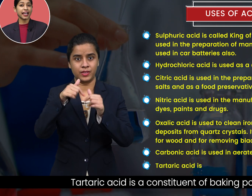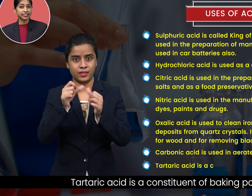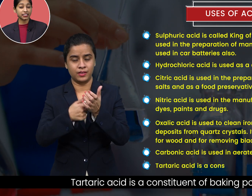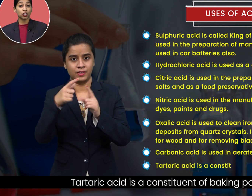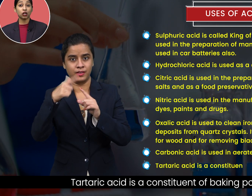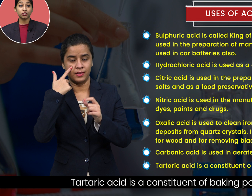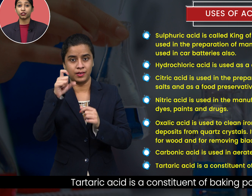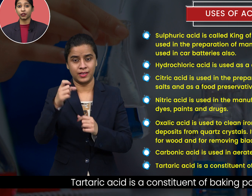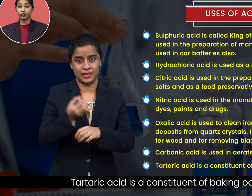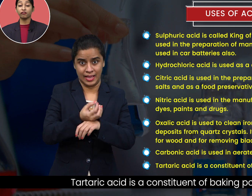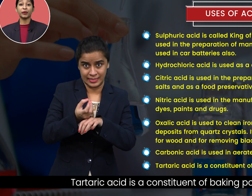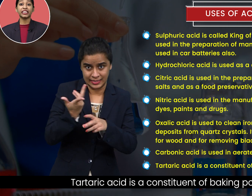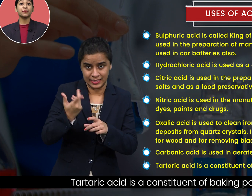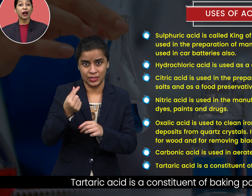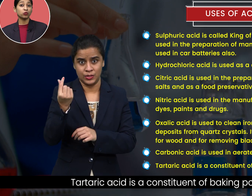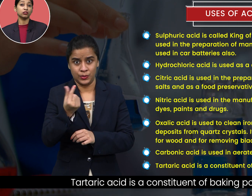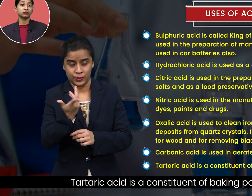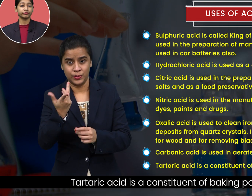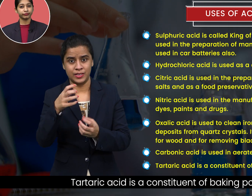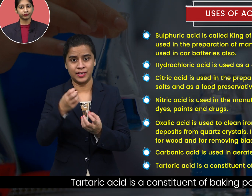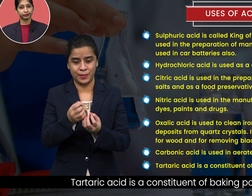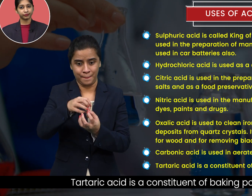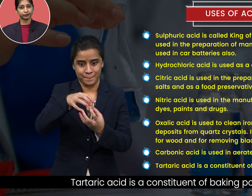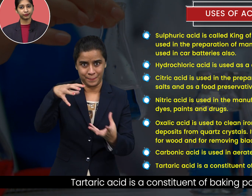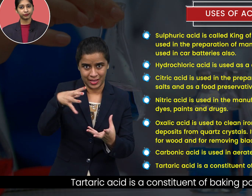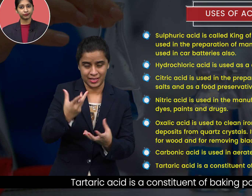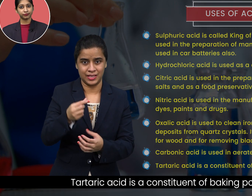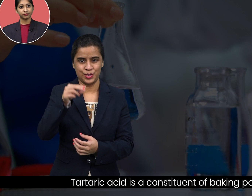Tartaric acid is a constituent of baking powder.